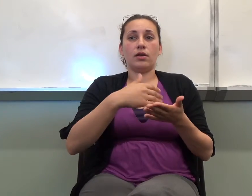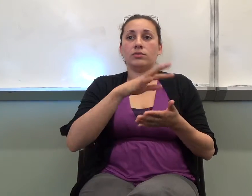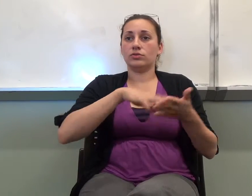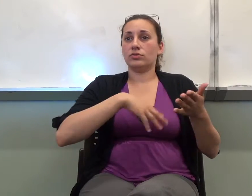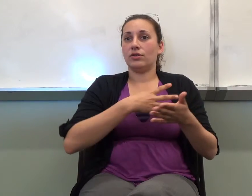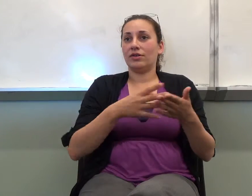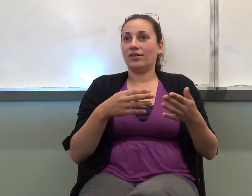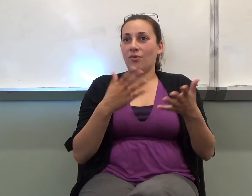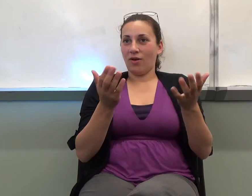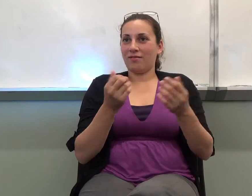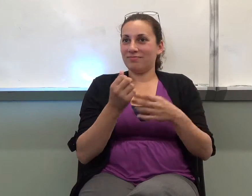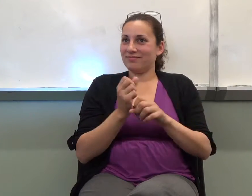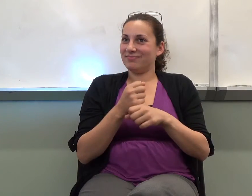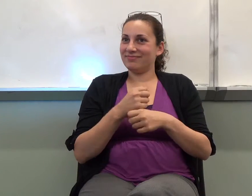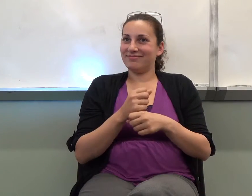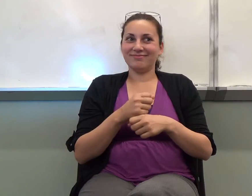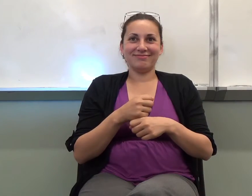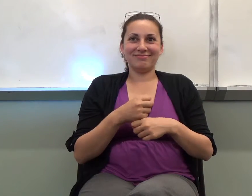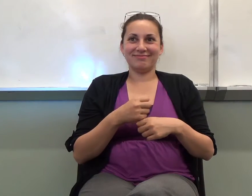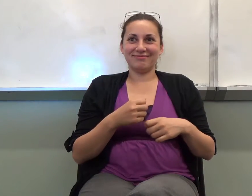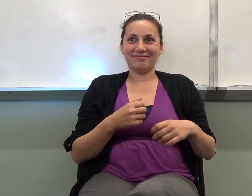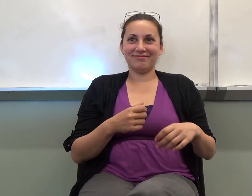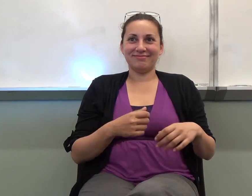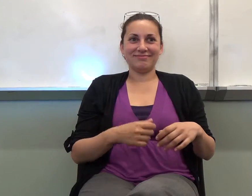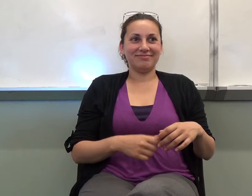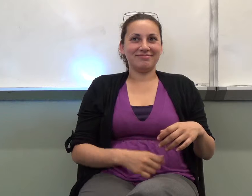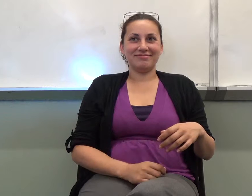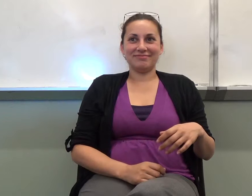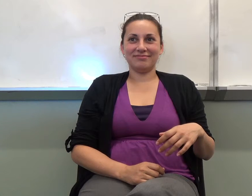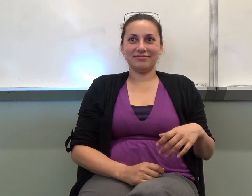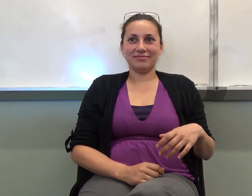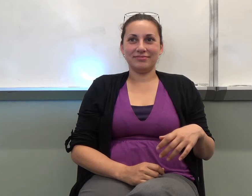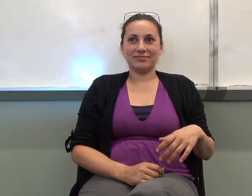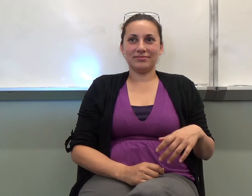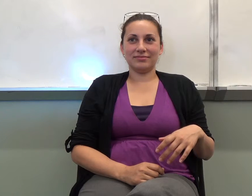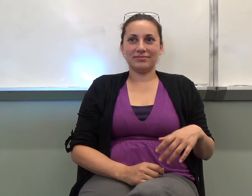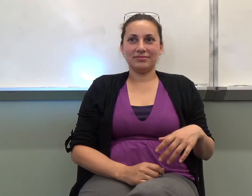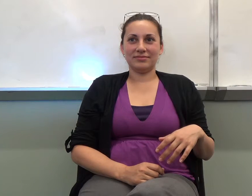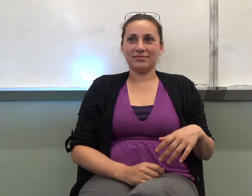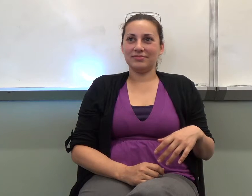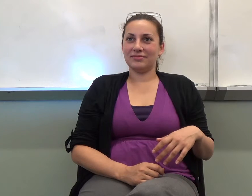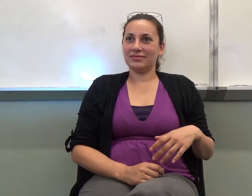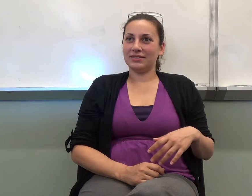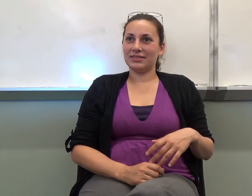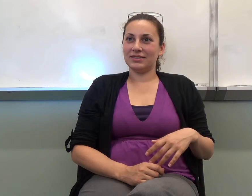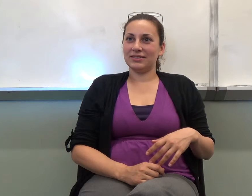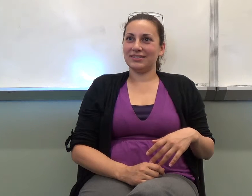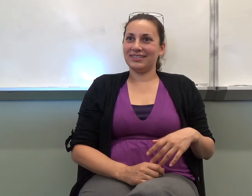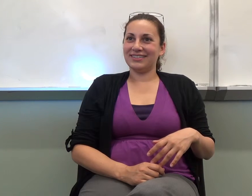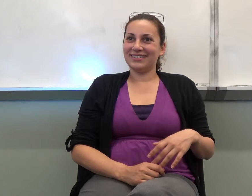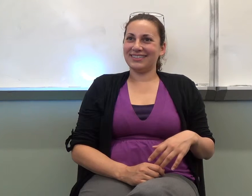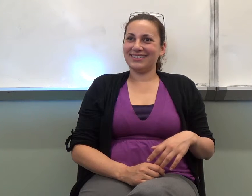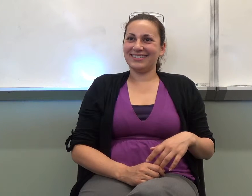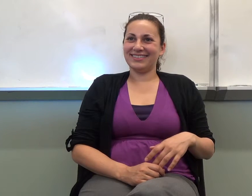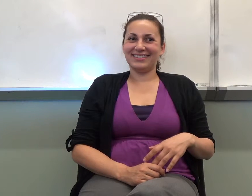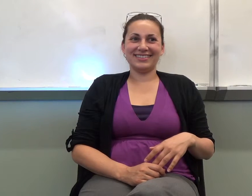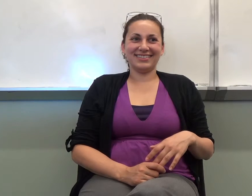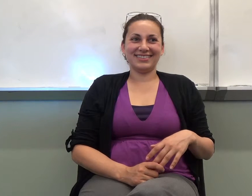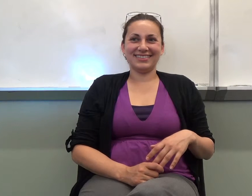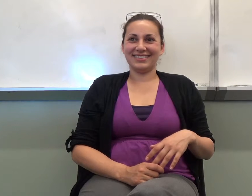page you see the table that actually does that. So I'm going to put part of that up here so you can see what's going on.